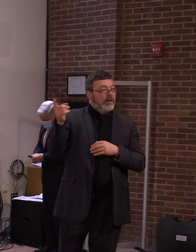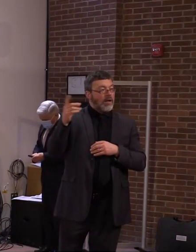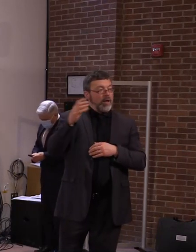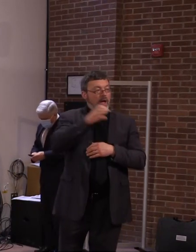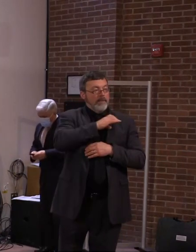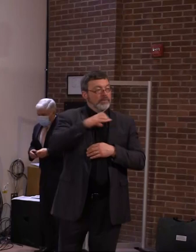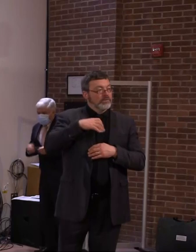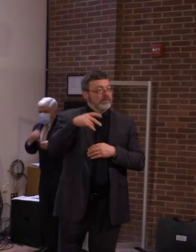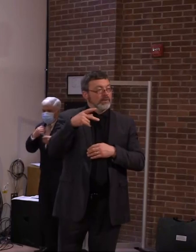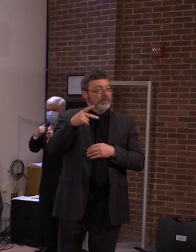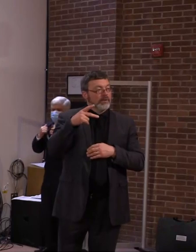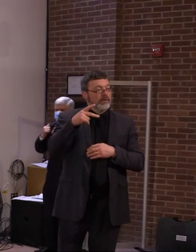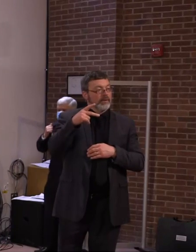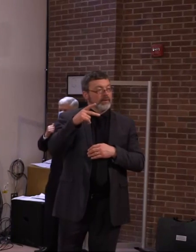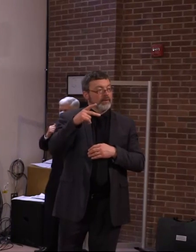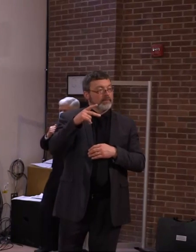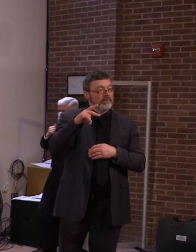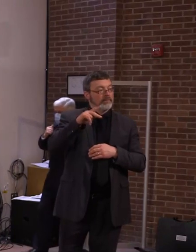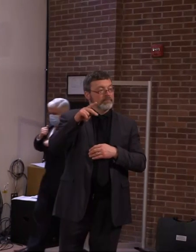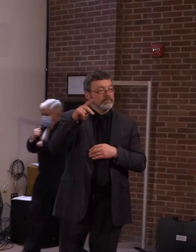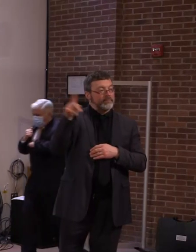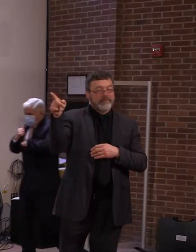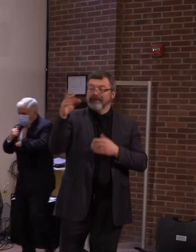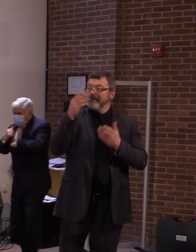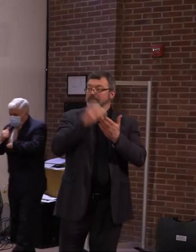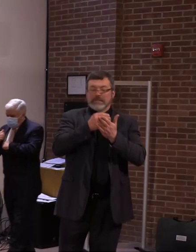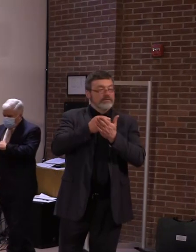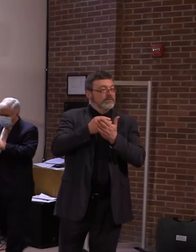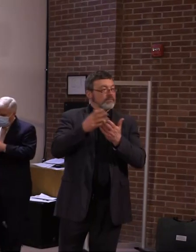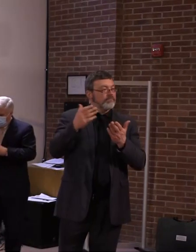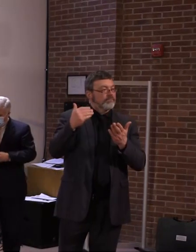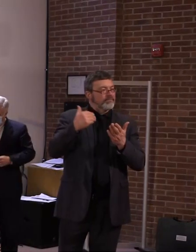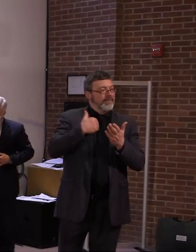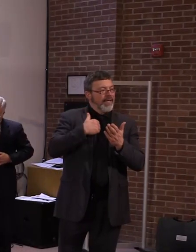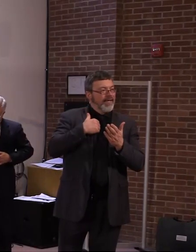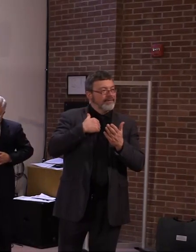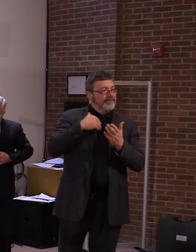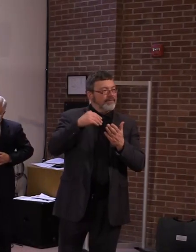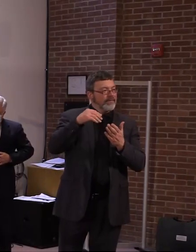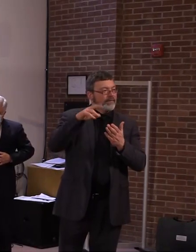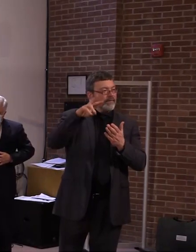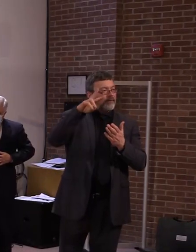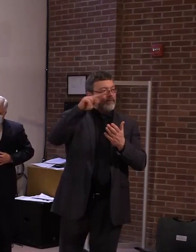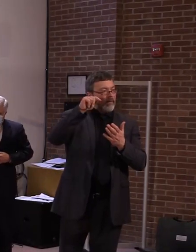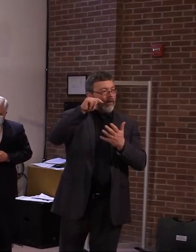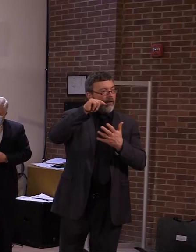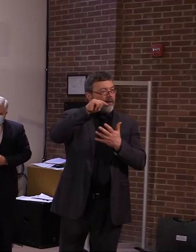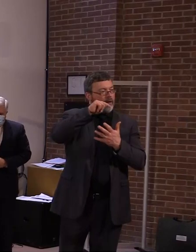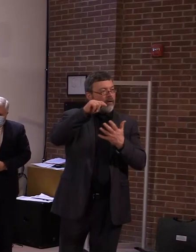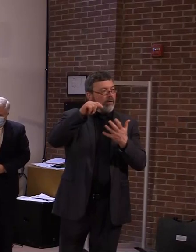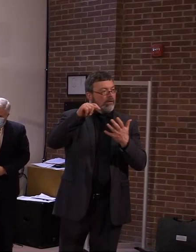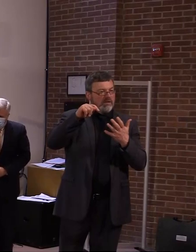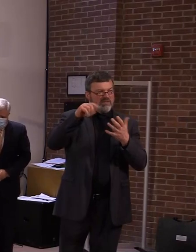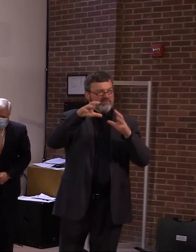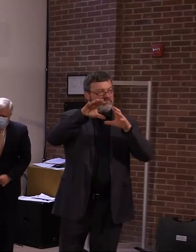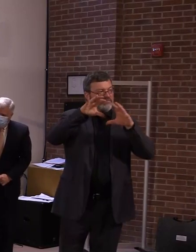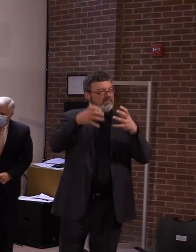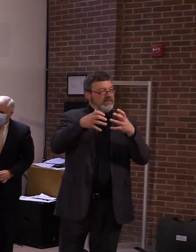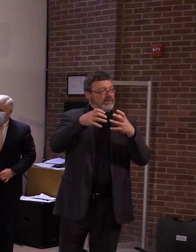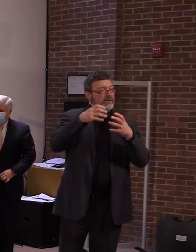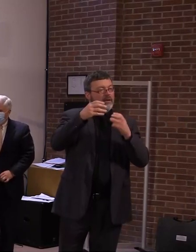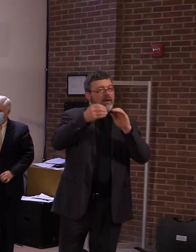Wilson's question relating to Vermont's ranking on cases per capita. Yeah, just I